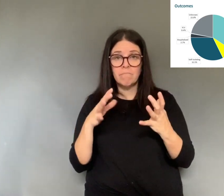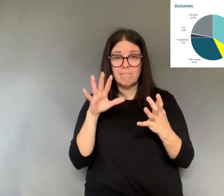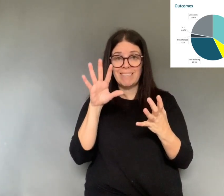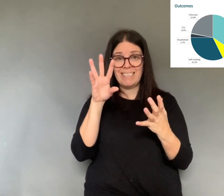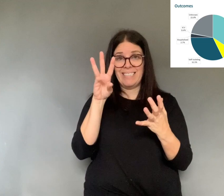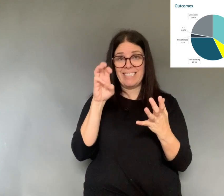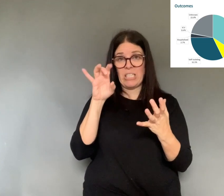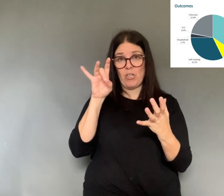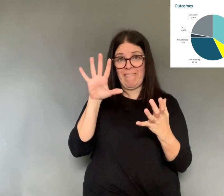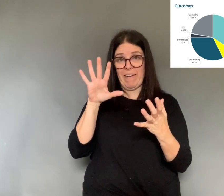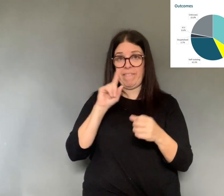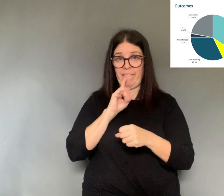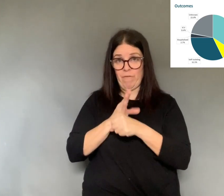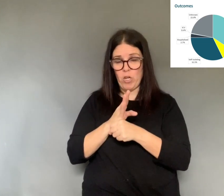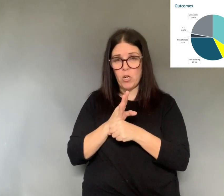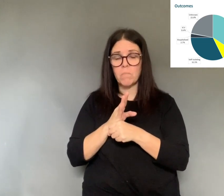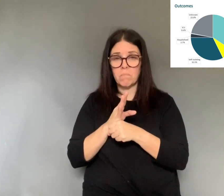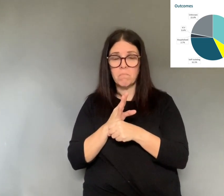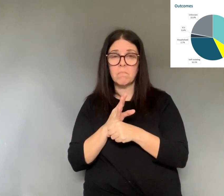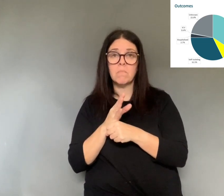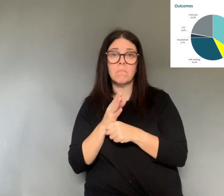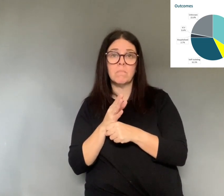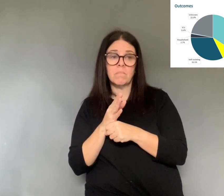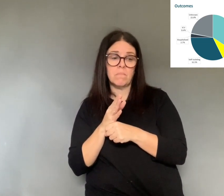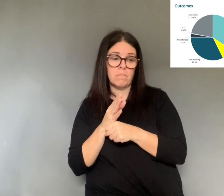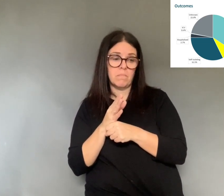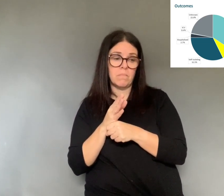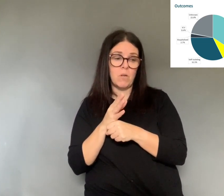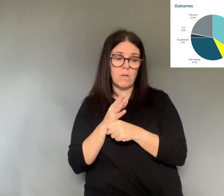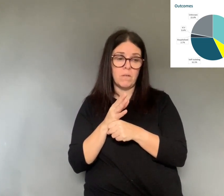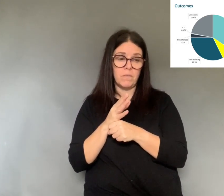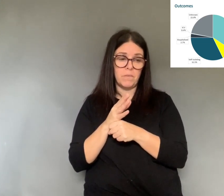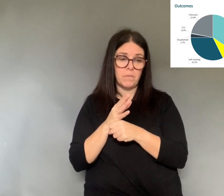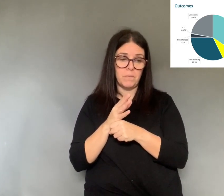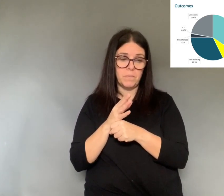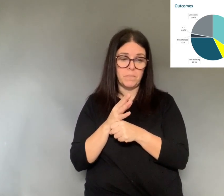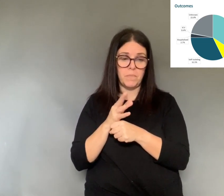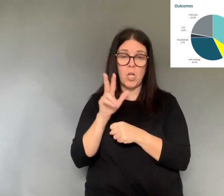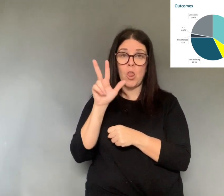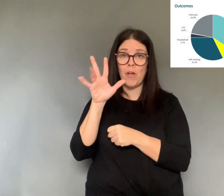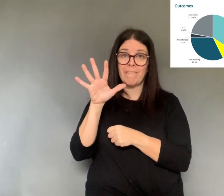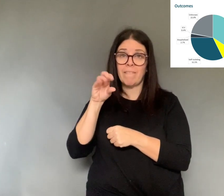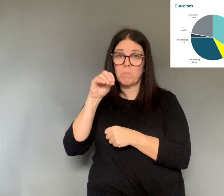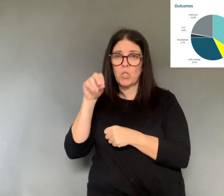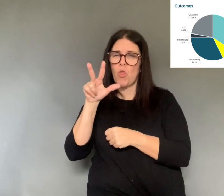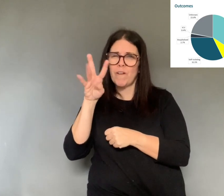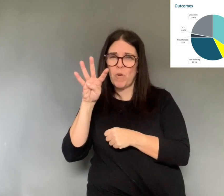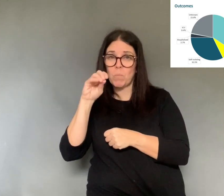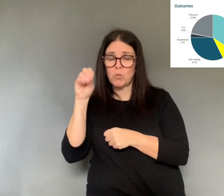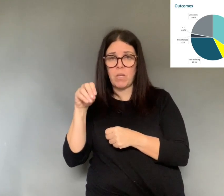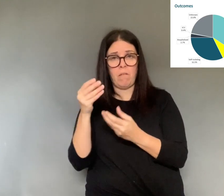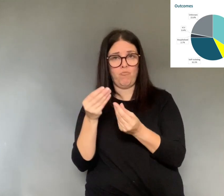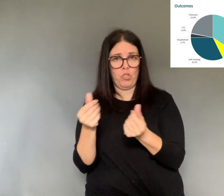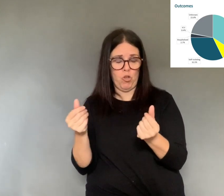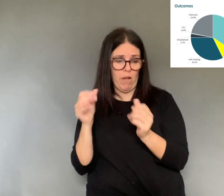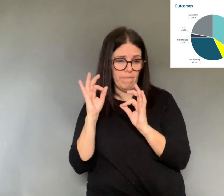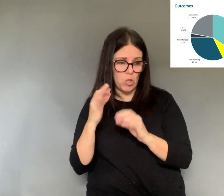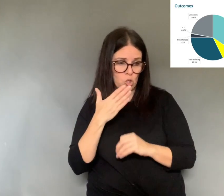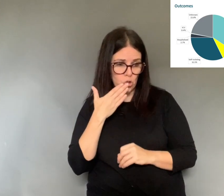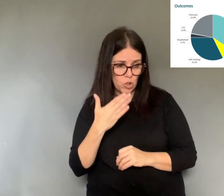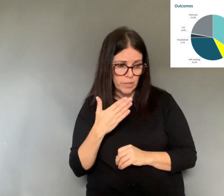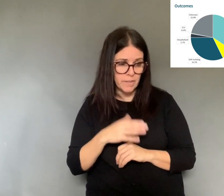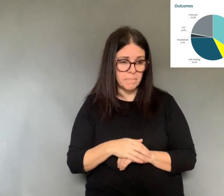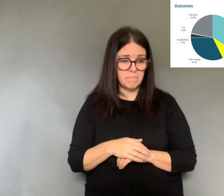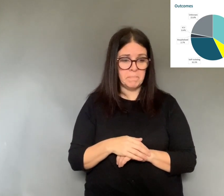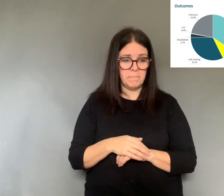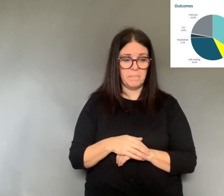resolved, 33% are self-isolating. Unfortunately, we lost at least 8.5% people who